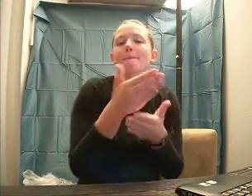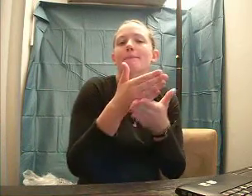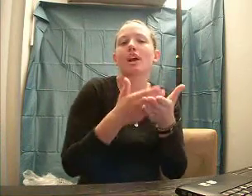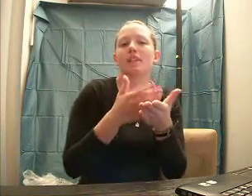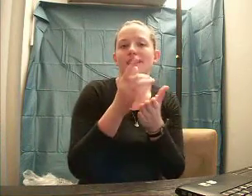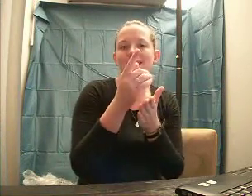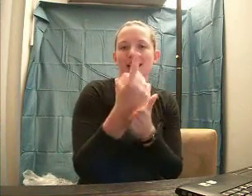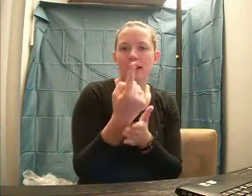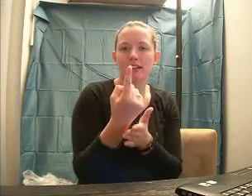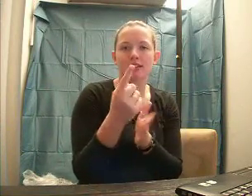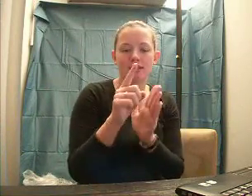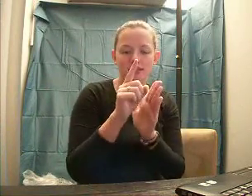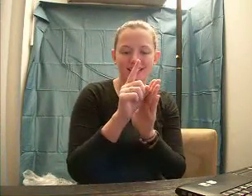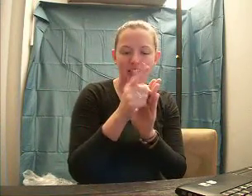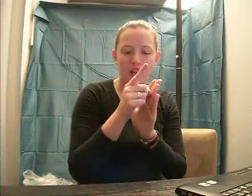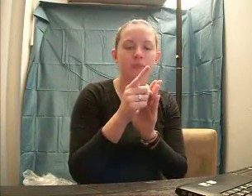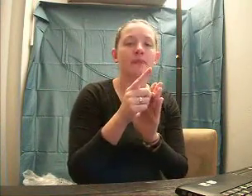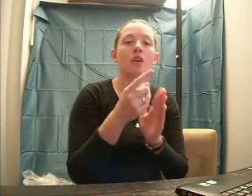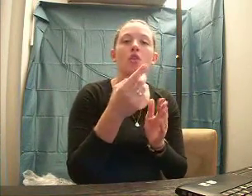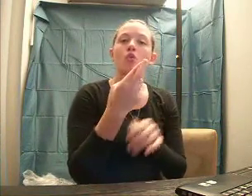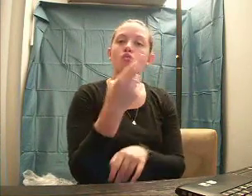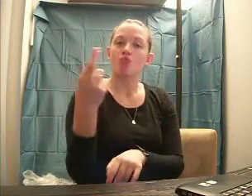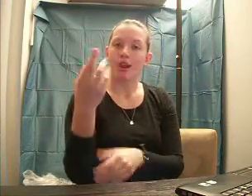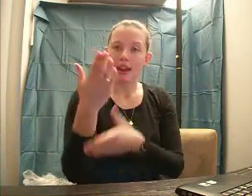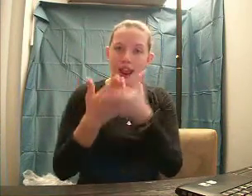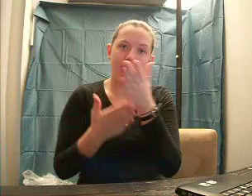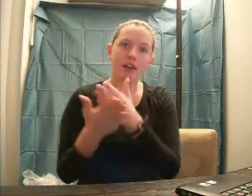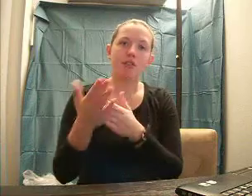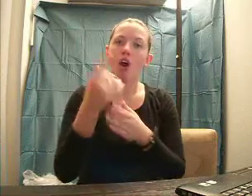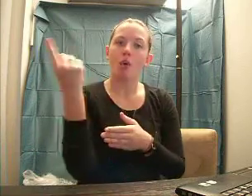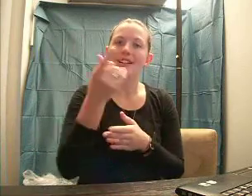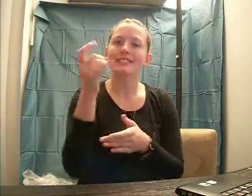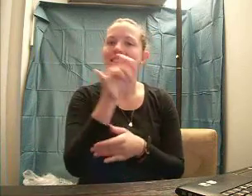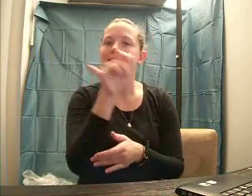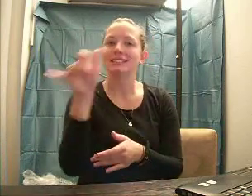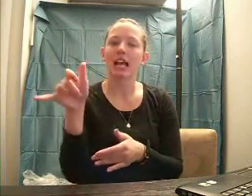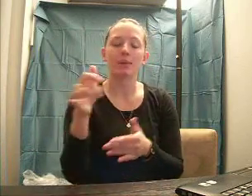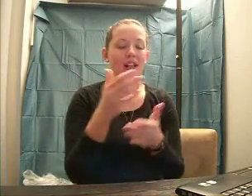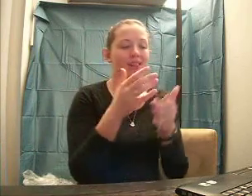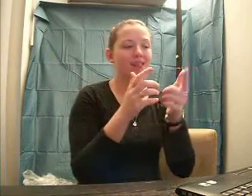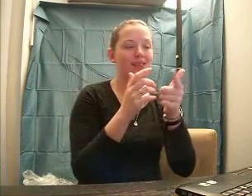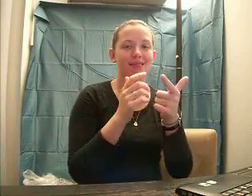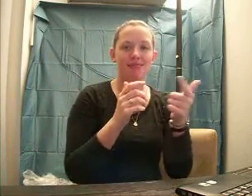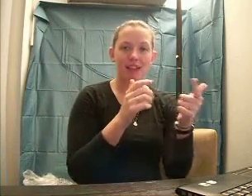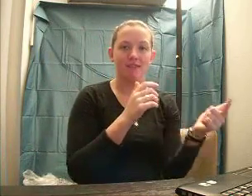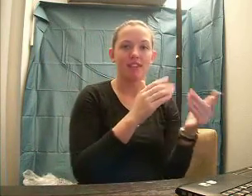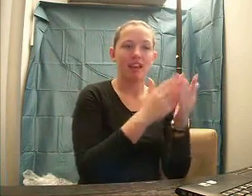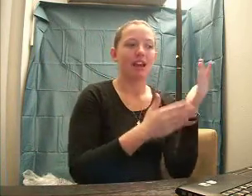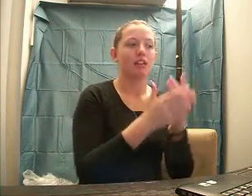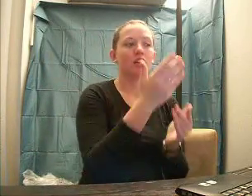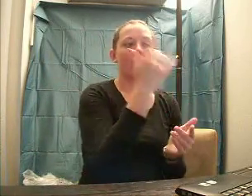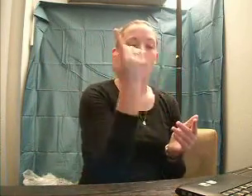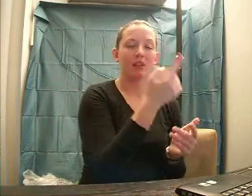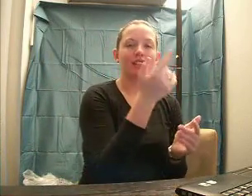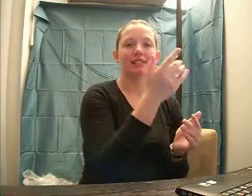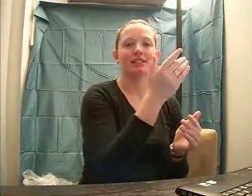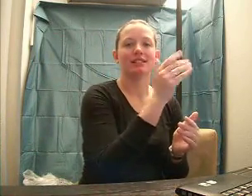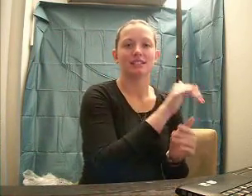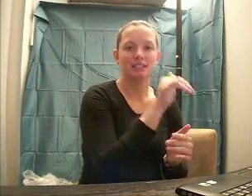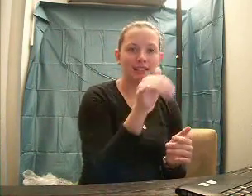right hand always does the same thing, sinusoidal movement. The left hand always does the same, puts sinusoidal signals. All we're playing with is a temporal causality. And as